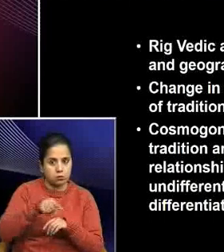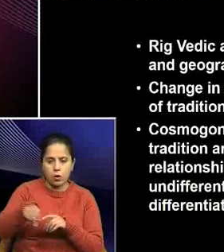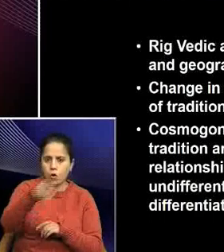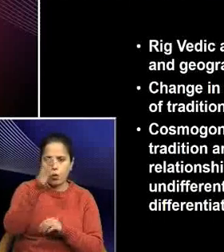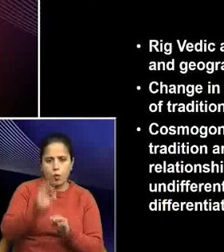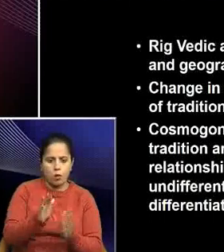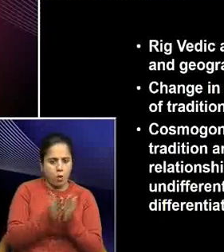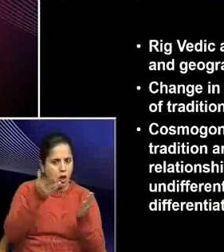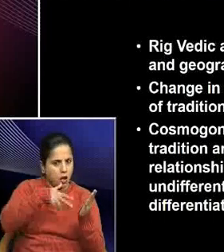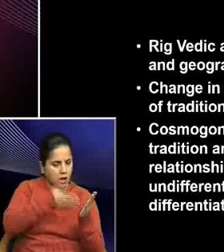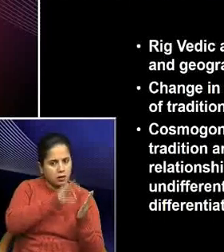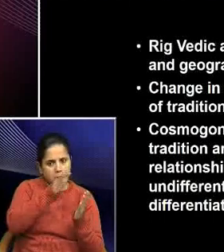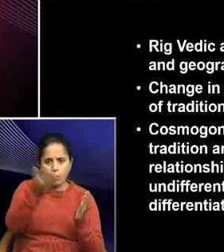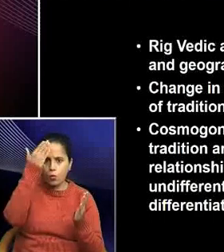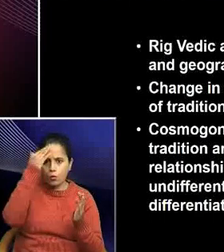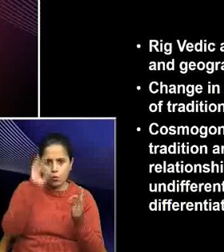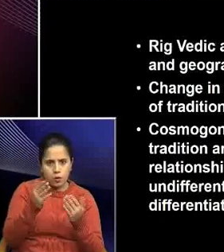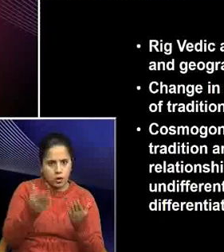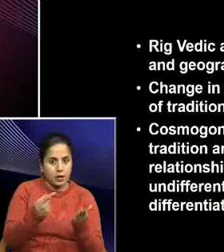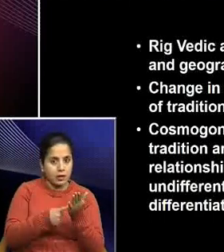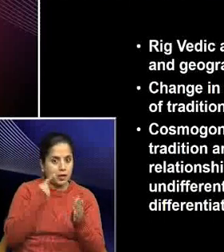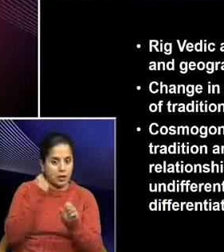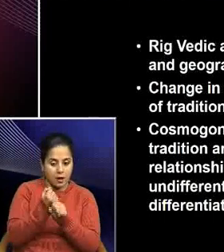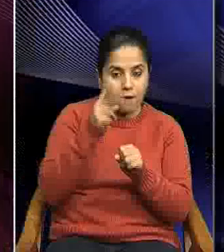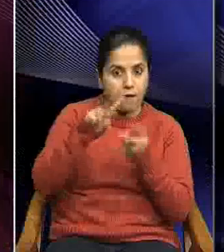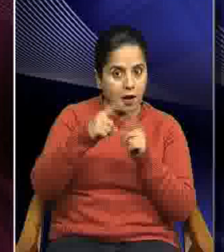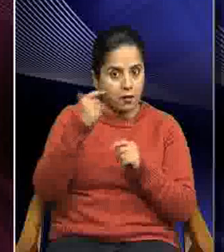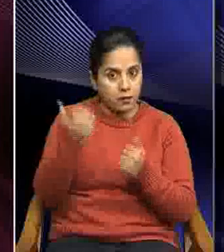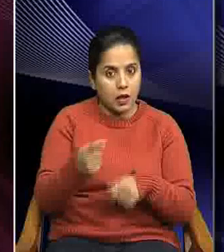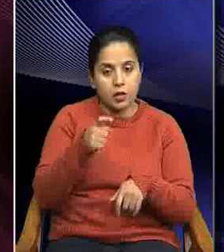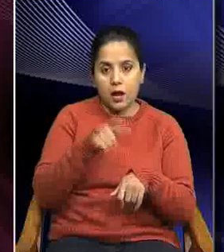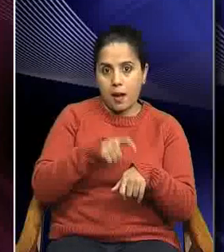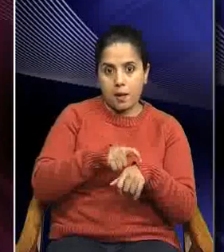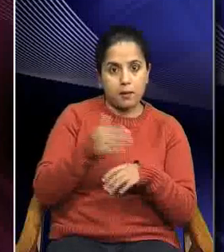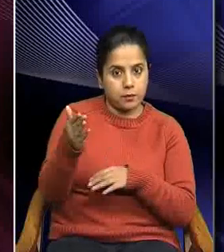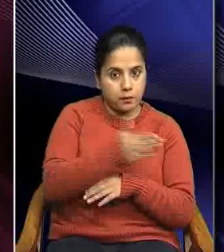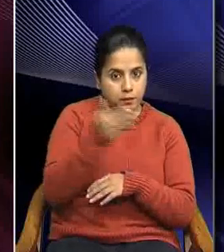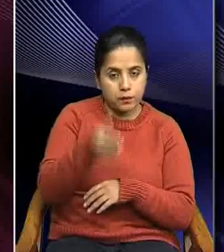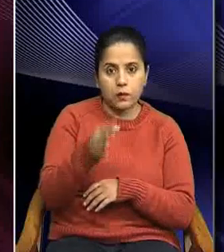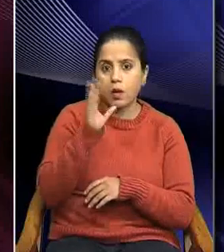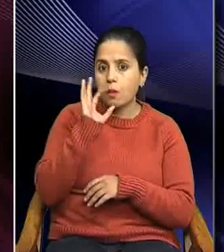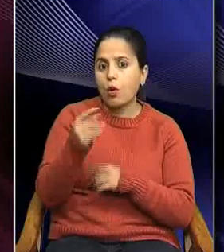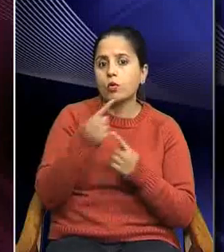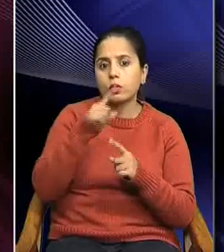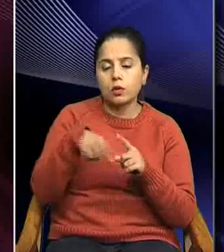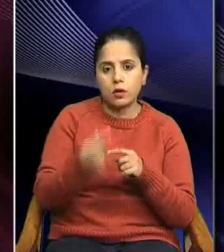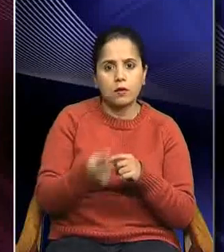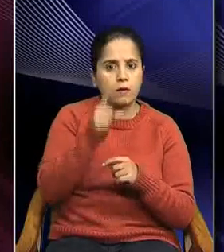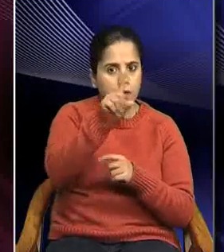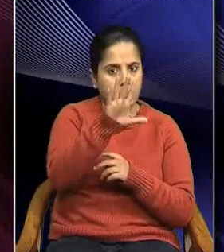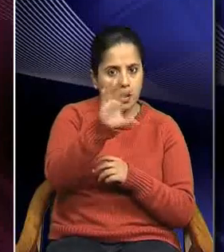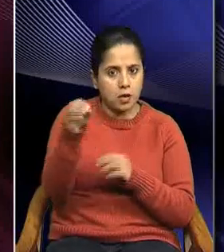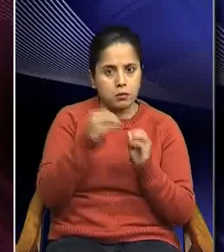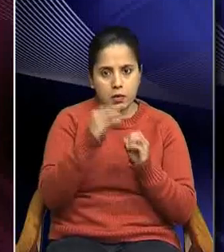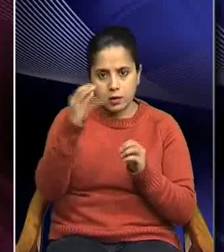know, that when we talk of Rigvedic time, we essentially are talking of say 1500 BC to